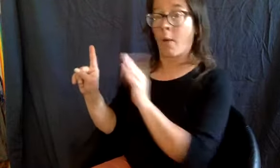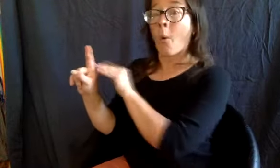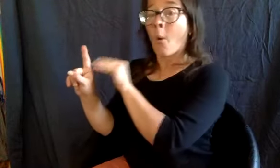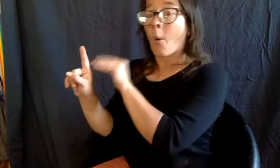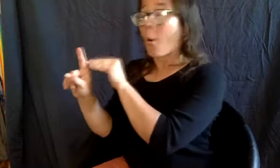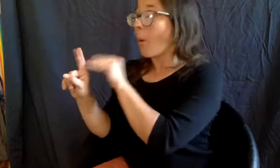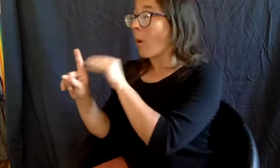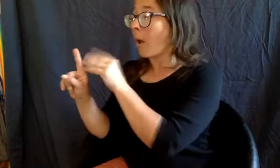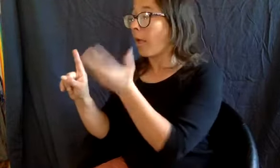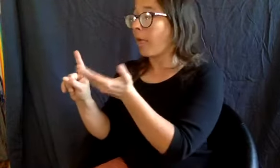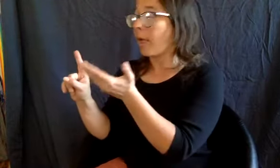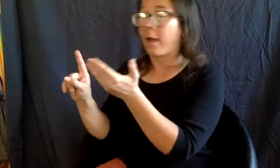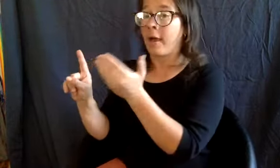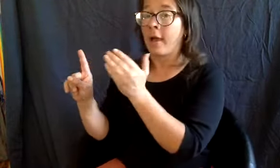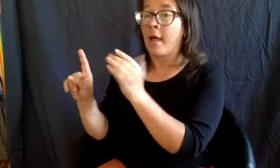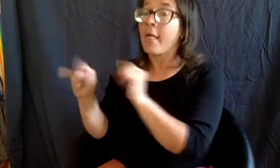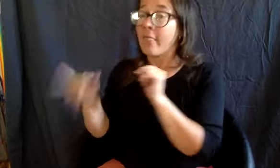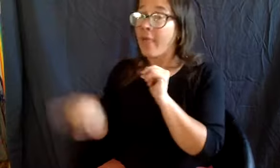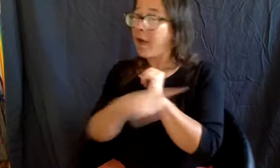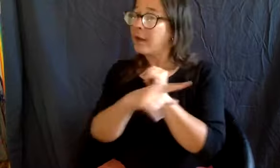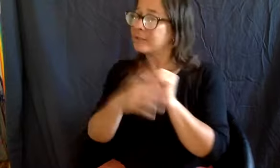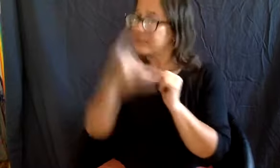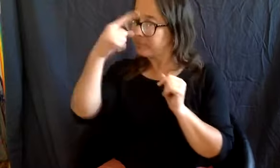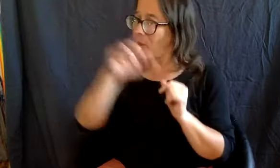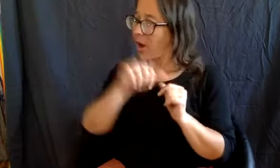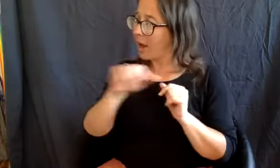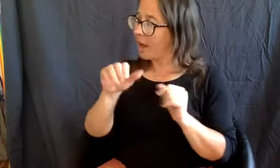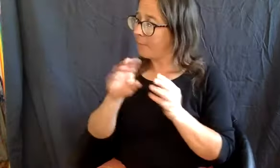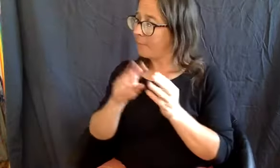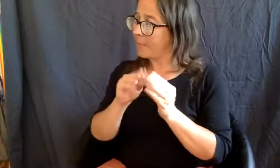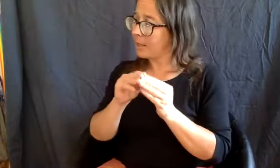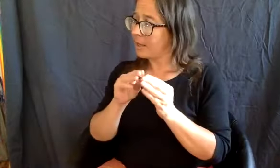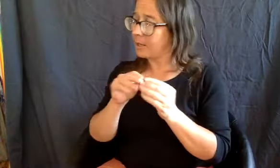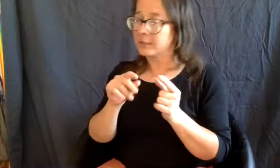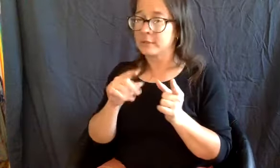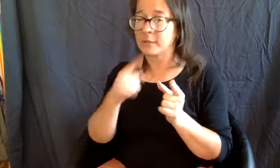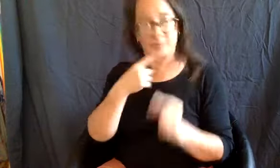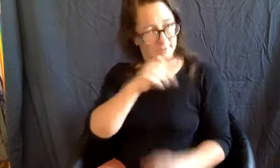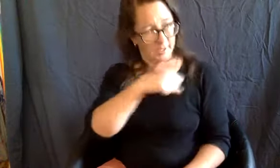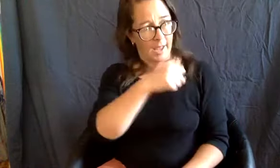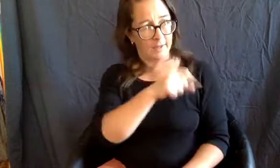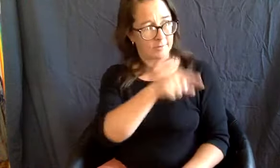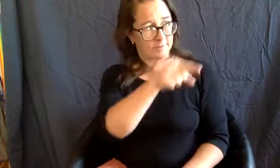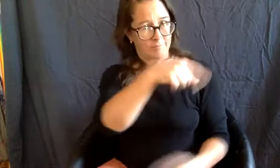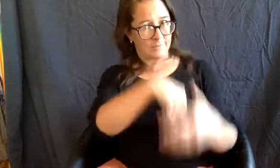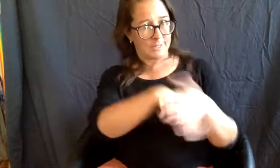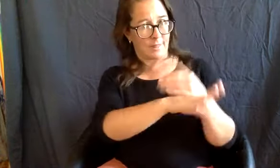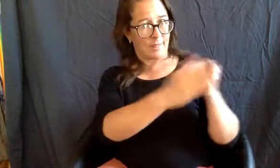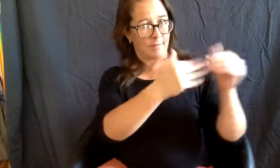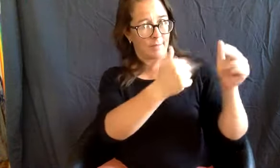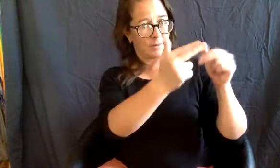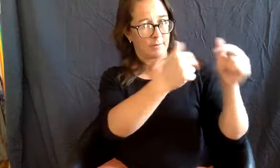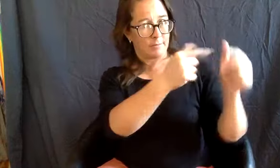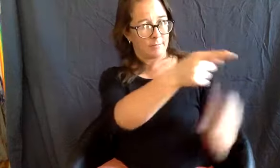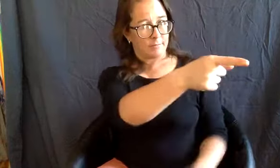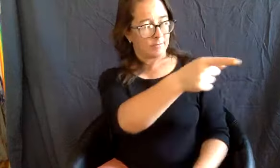and there's about maybe, 300-400 people in that meeting. And being like, hell no, there's no way I'm going into this meeting. Everyone's laughing and hugging